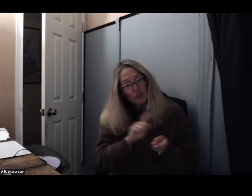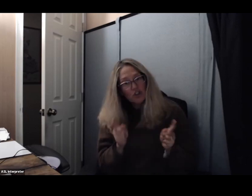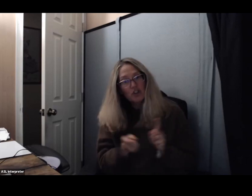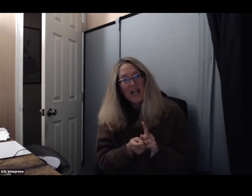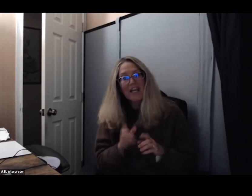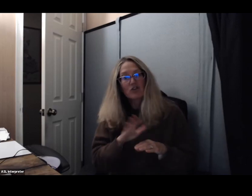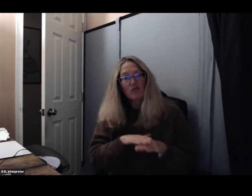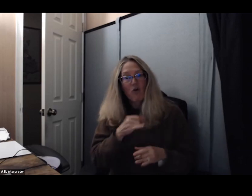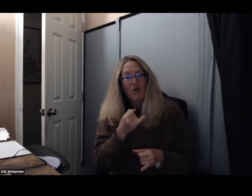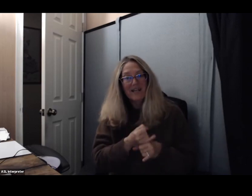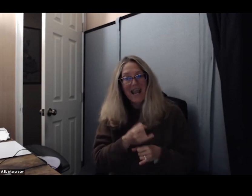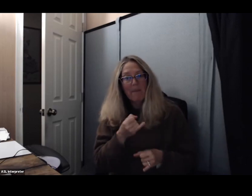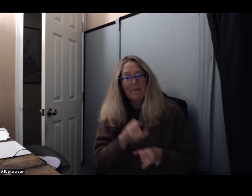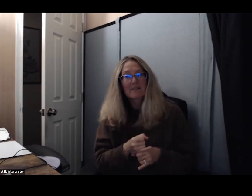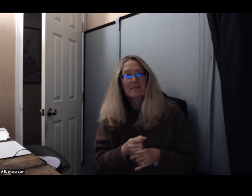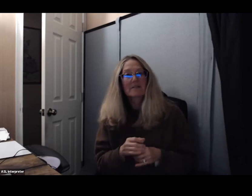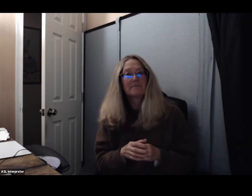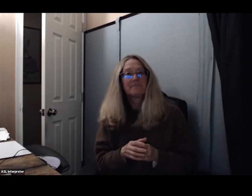school campuses.